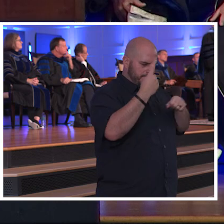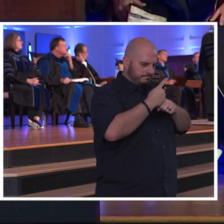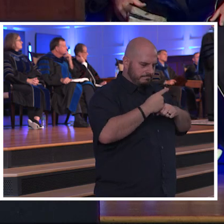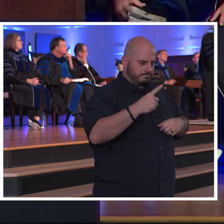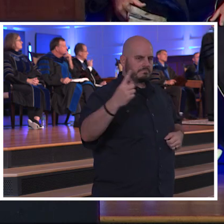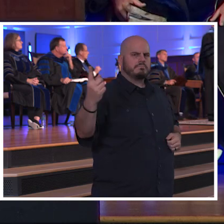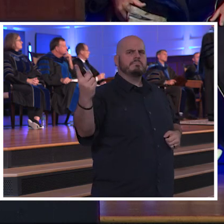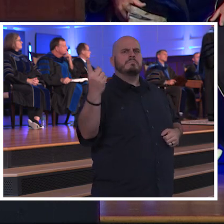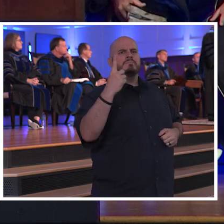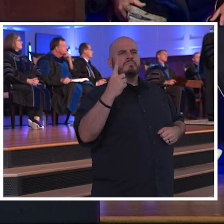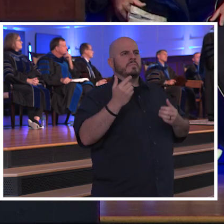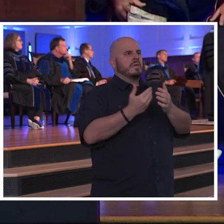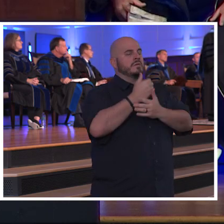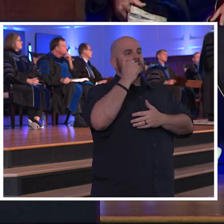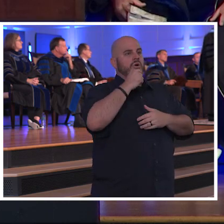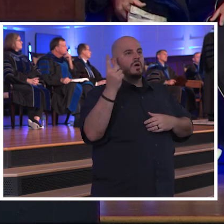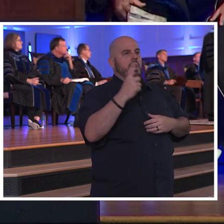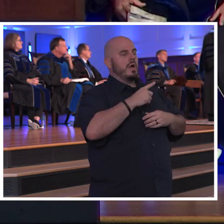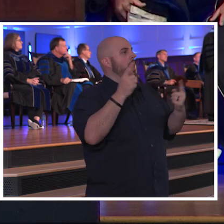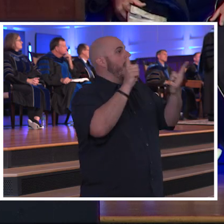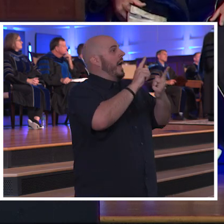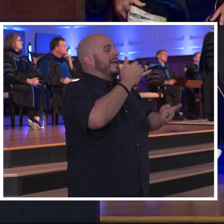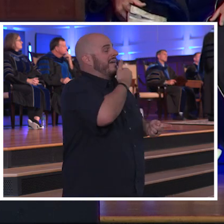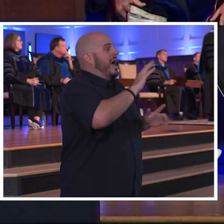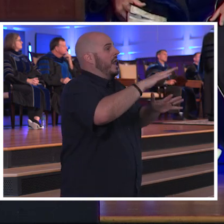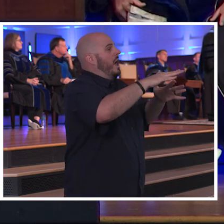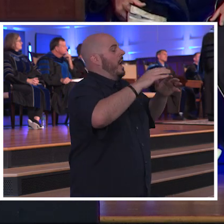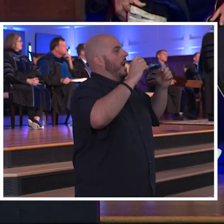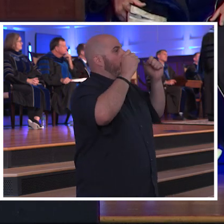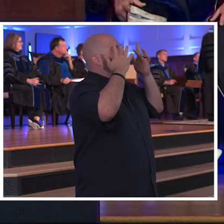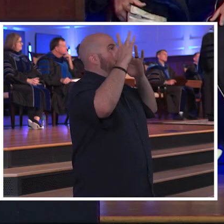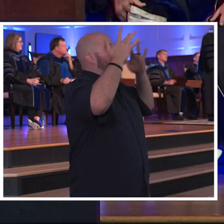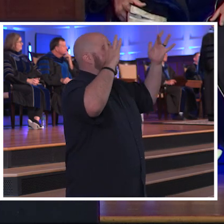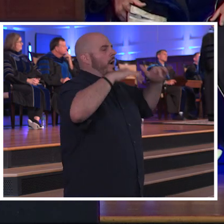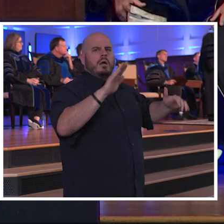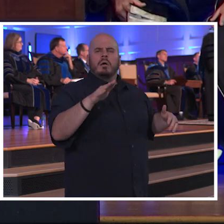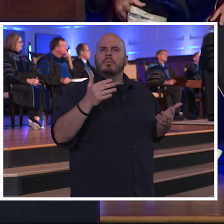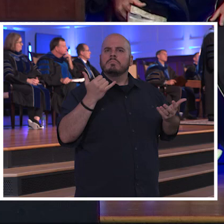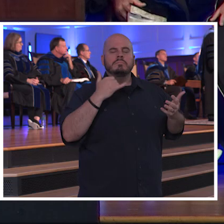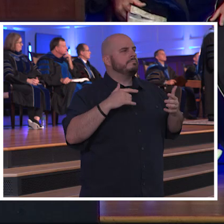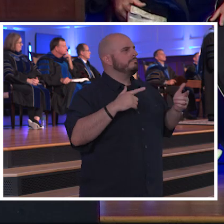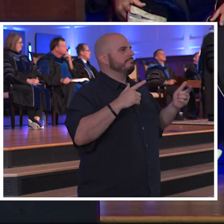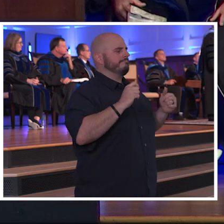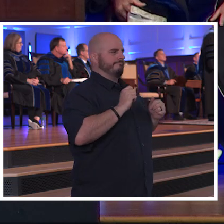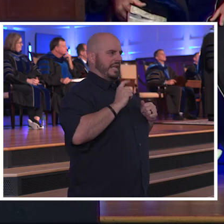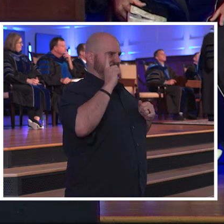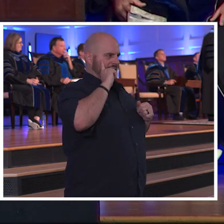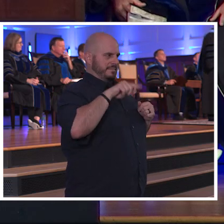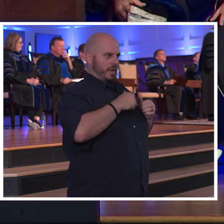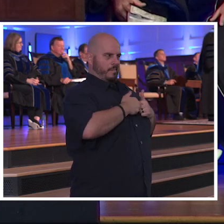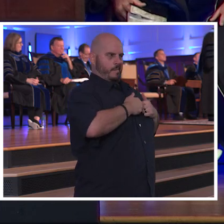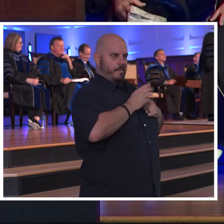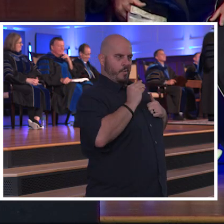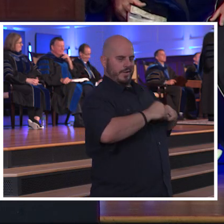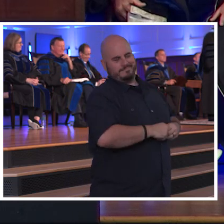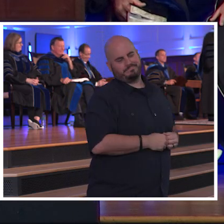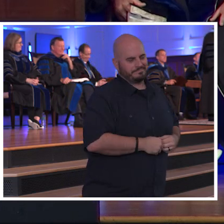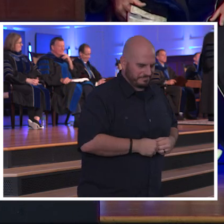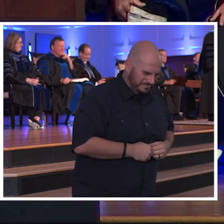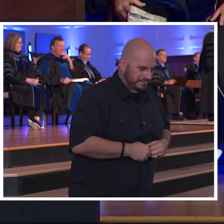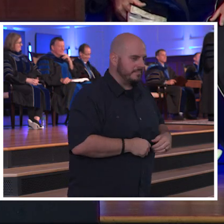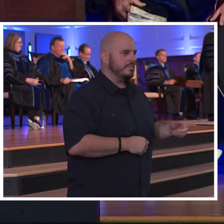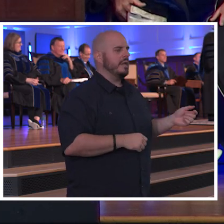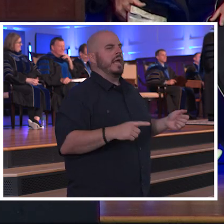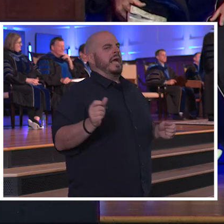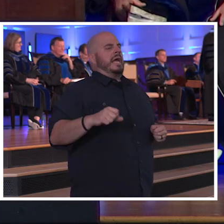just shining. And Yvette thought, I bet it is a boy. Well, Yvette says, it was.